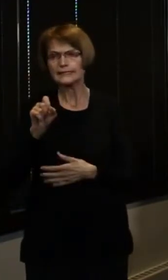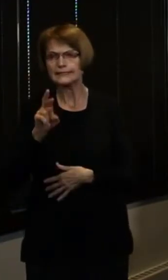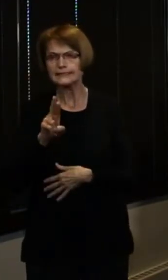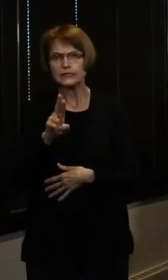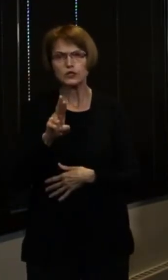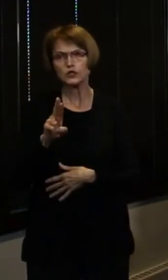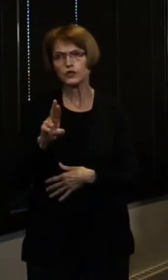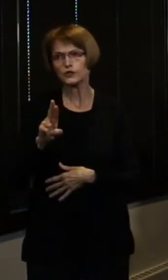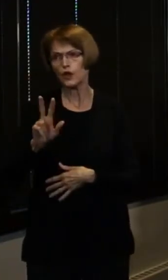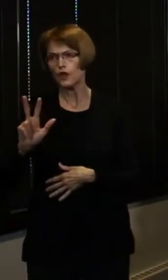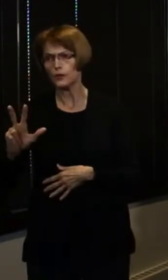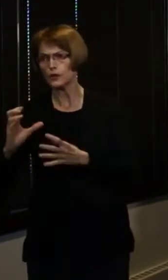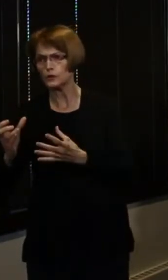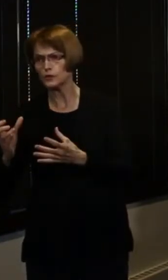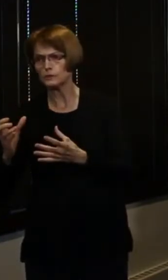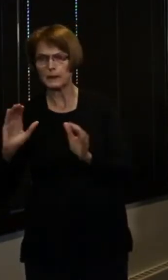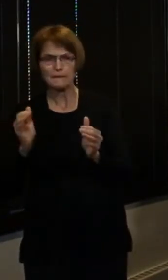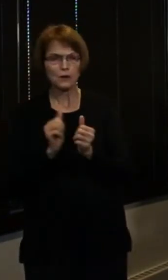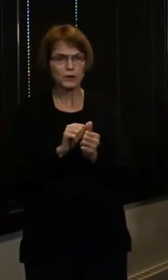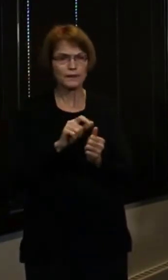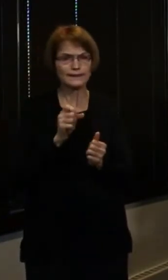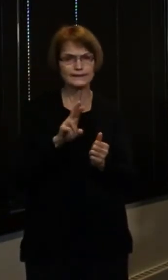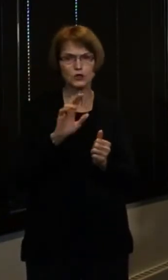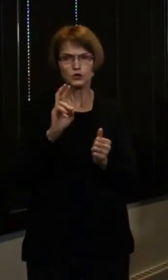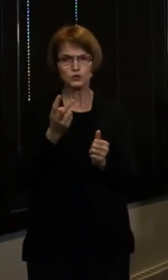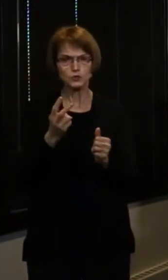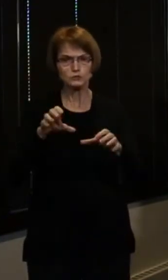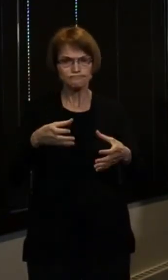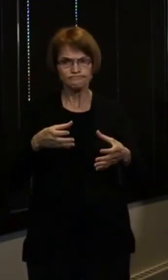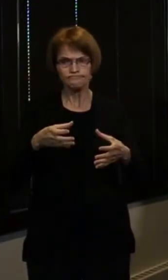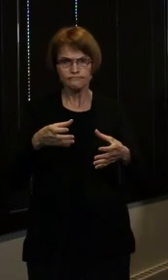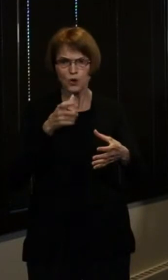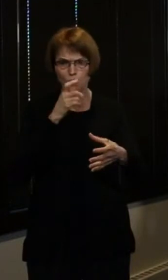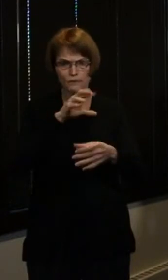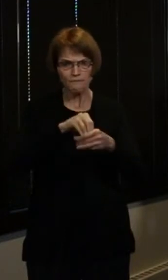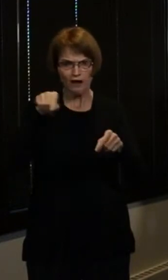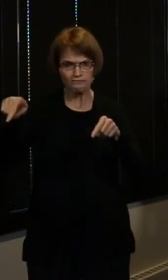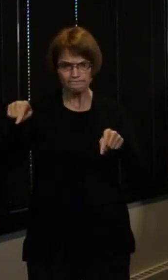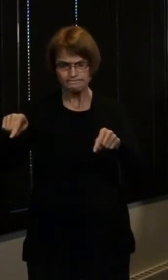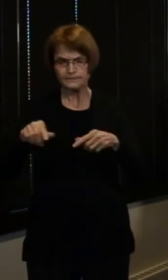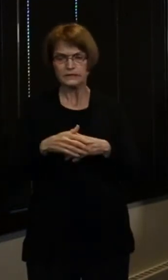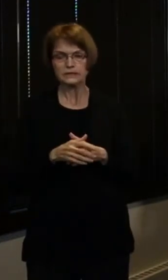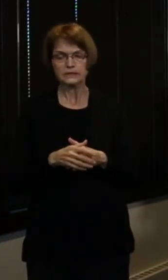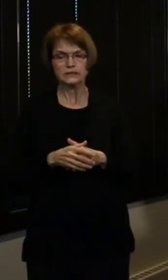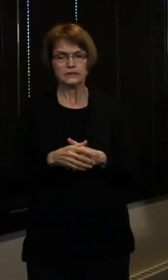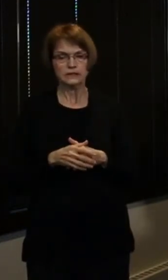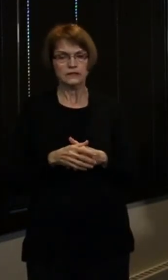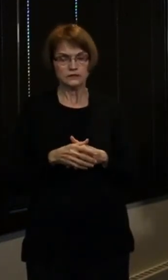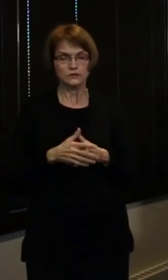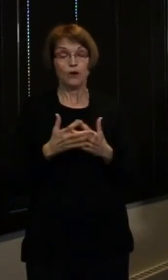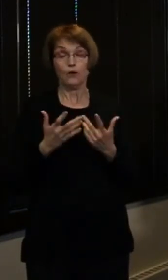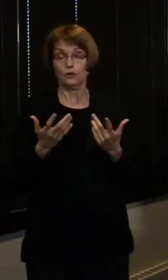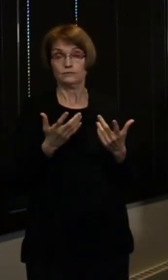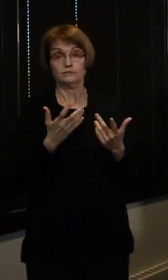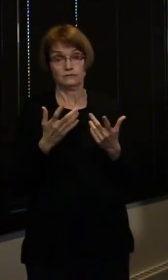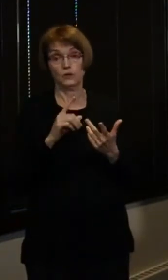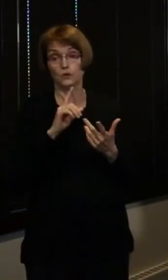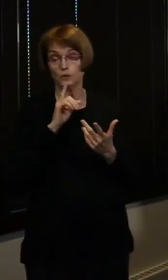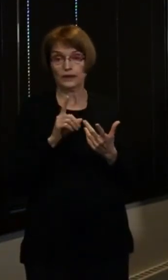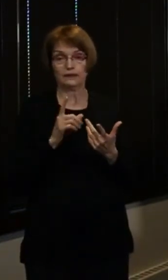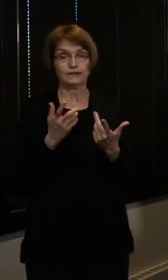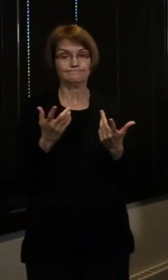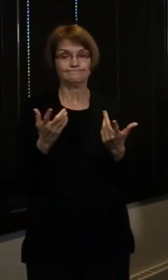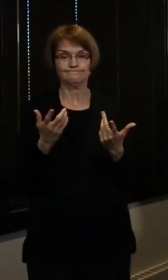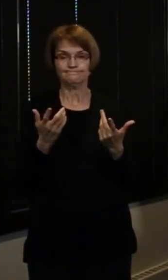the tier 2 populations, as well as what we're going to be focusing on until we can get through a lot of these